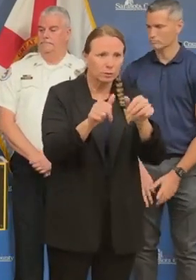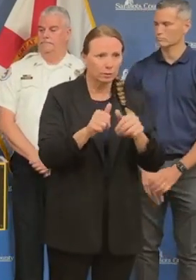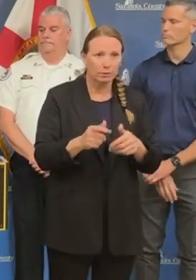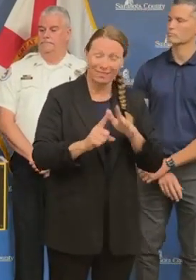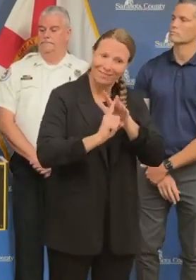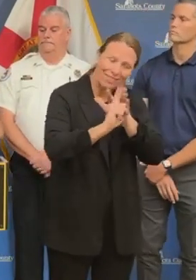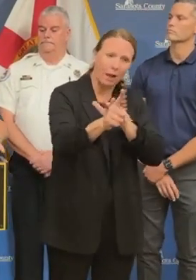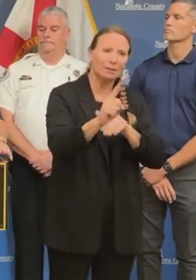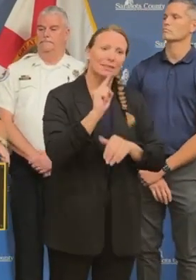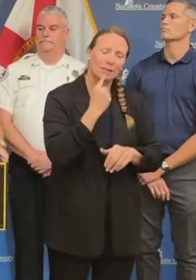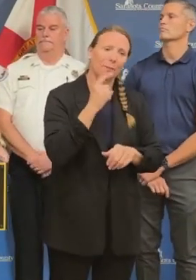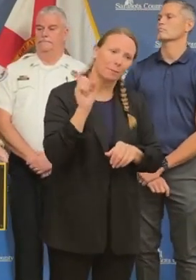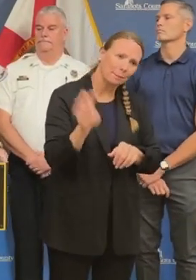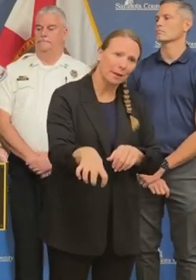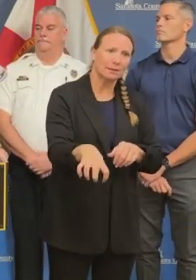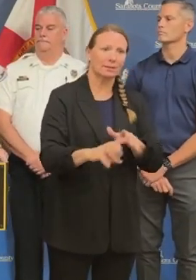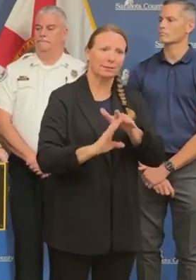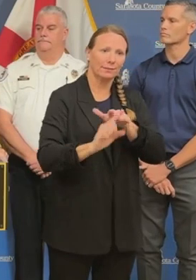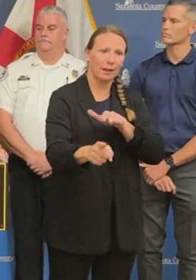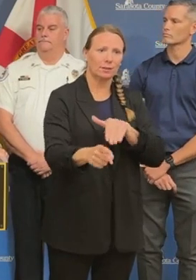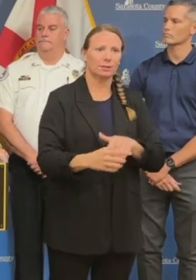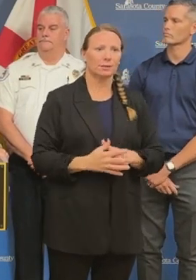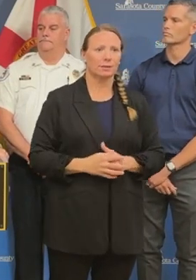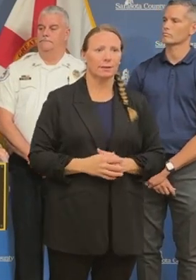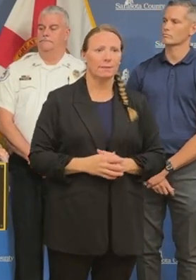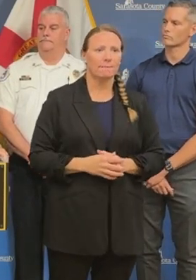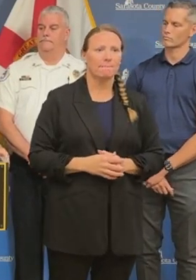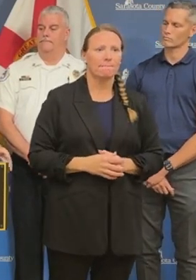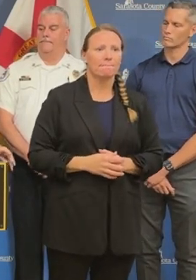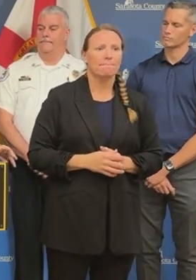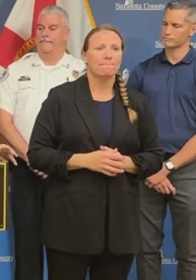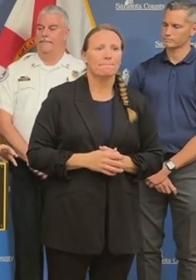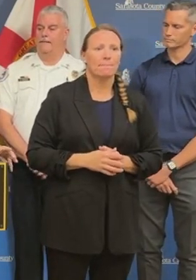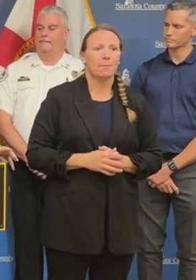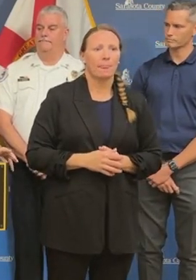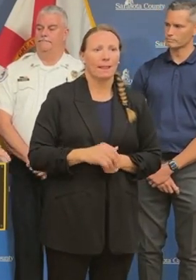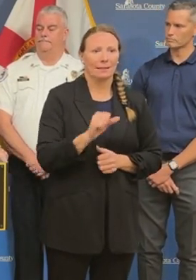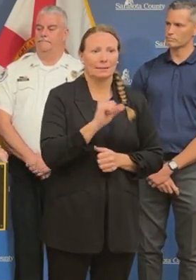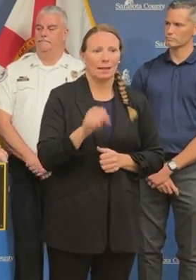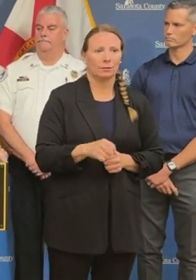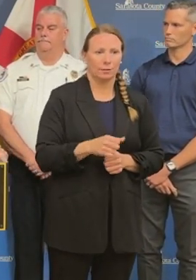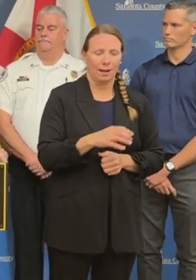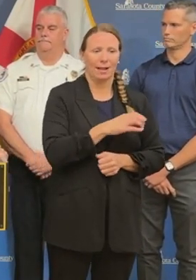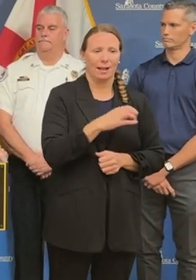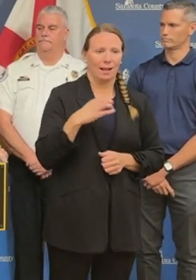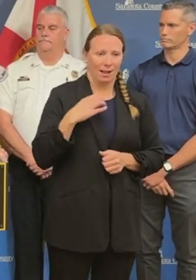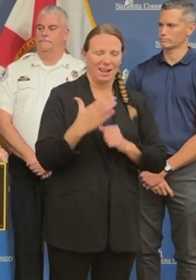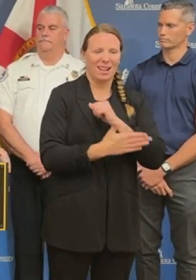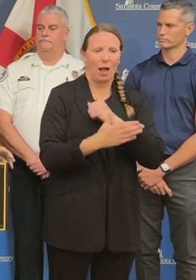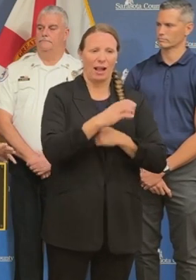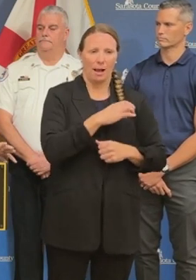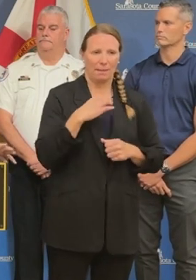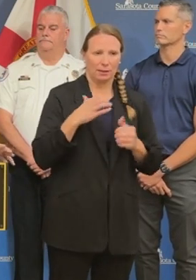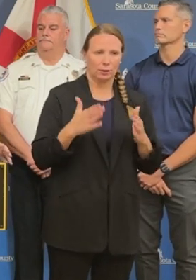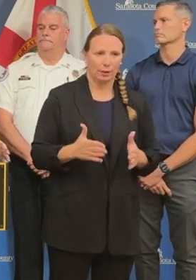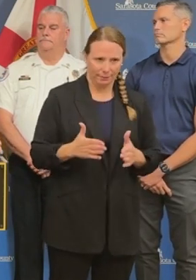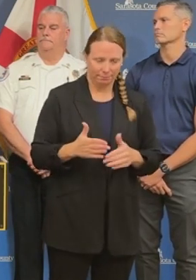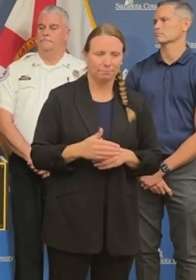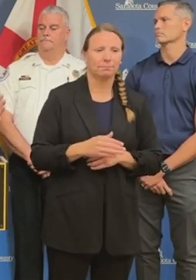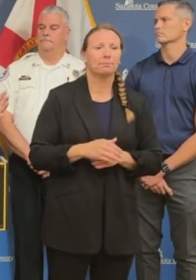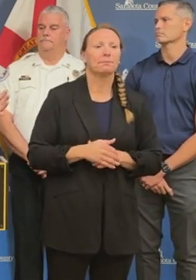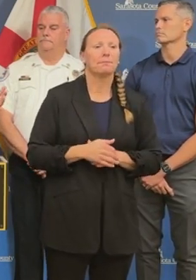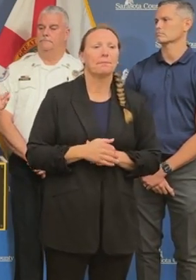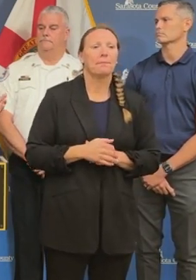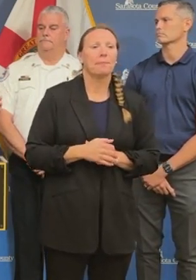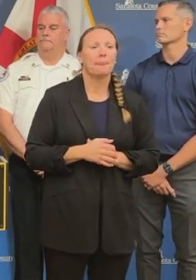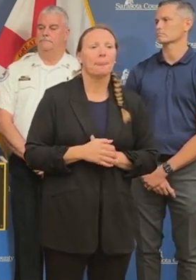Good morning, everyone. I'm Mike Moran from the Sarasota County Commission. I did want to take a minute here this morning and recognize